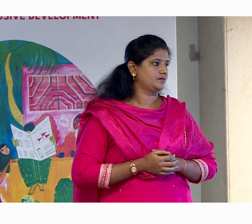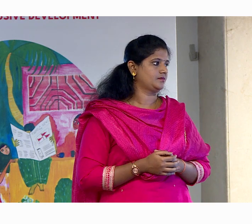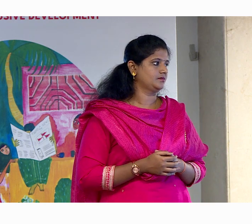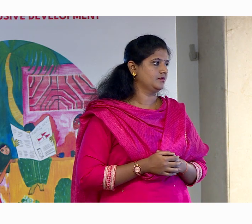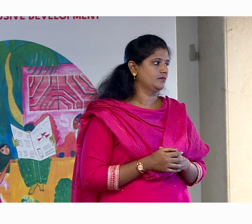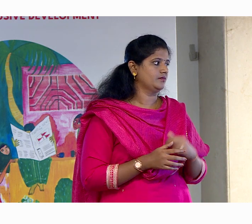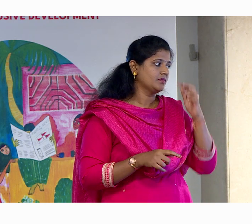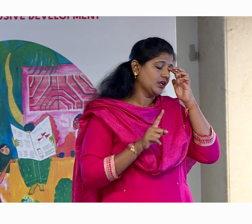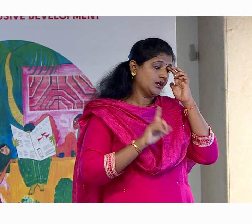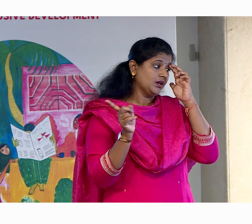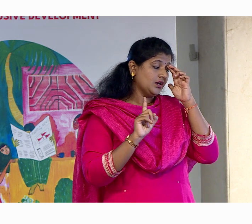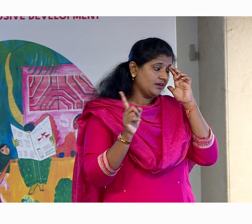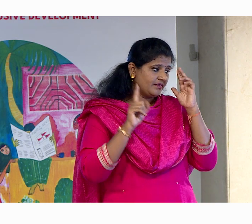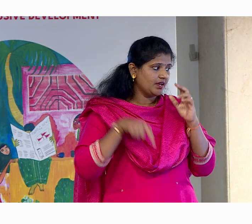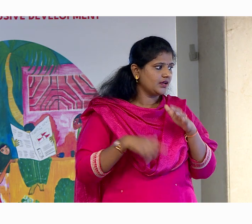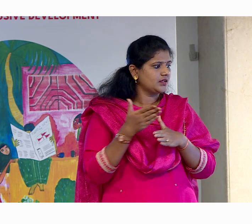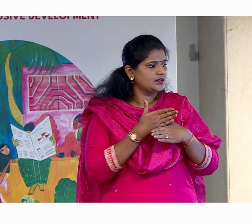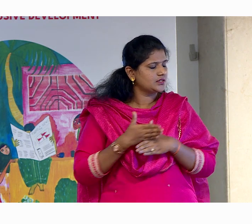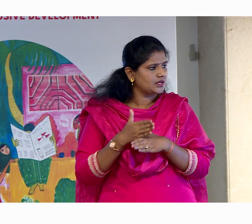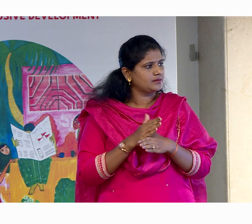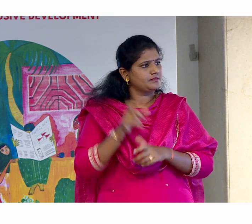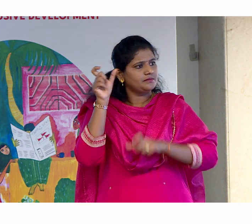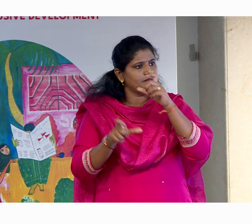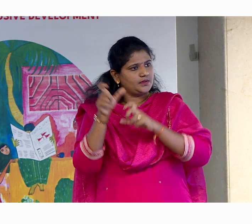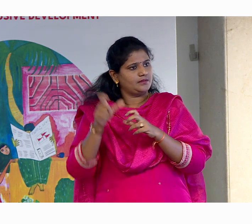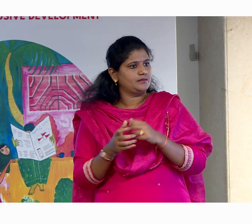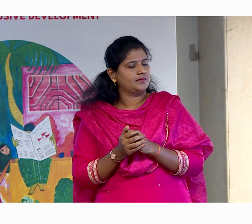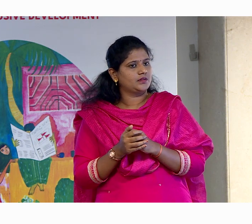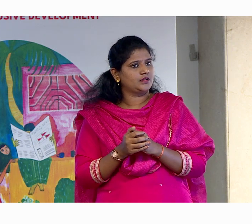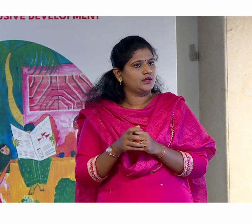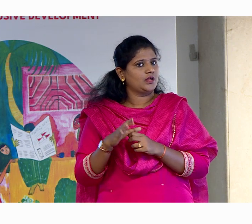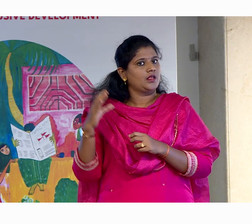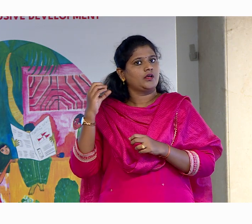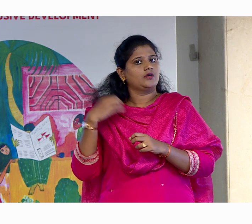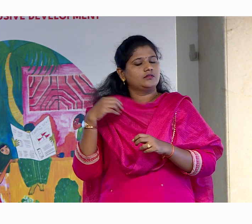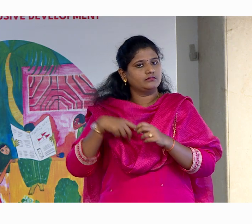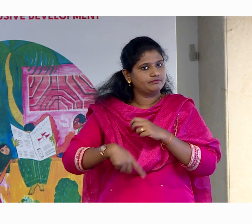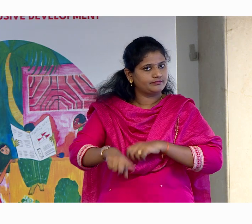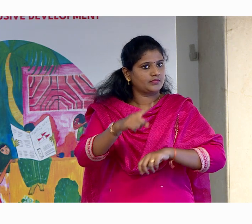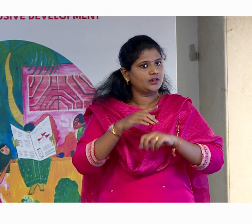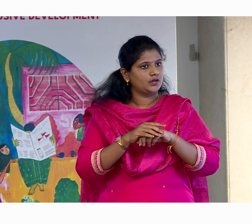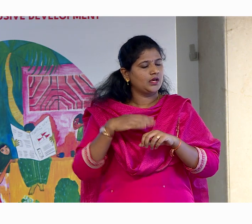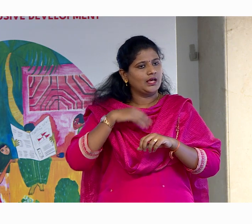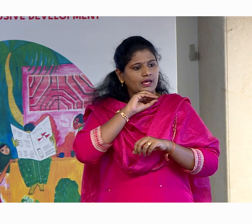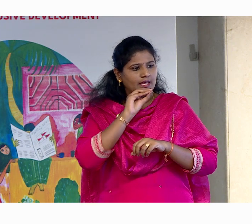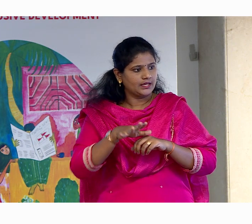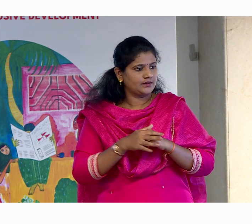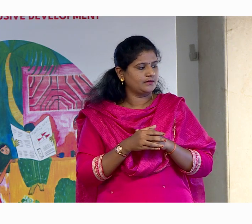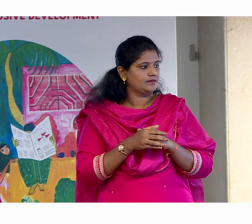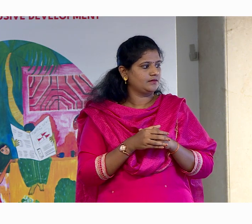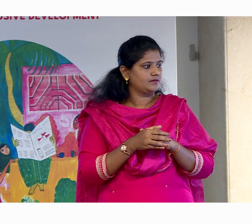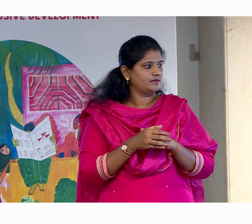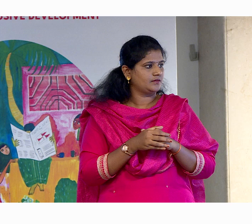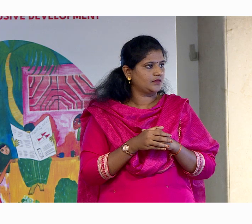The way that these Mindlines are shared between people is at conferences such as the one you're at, but also informally in